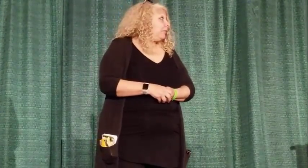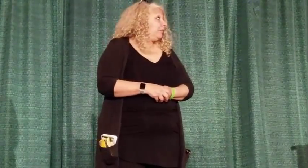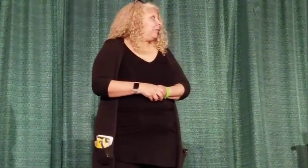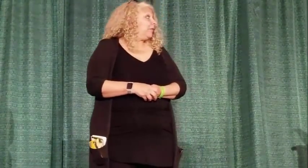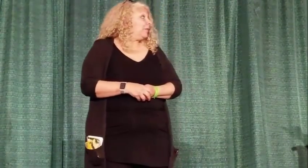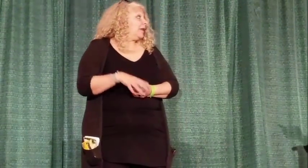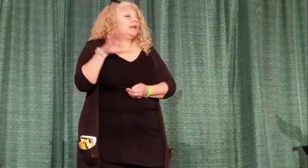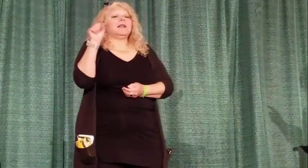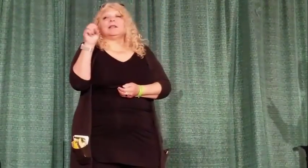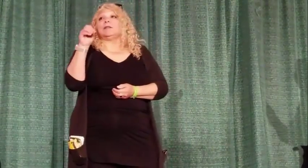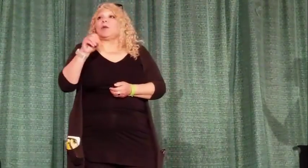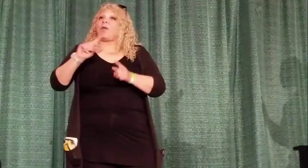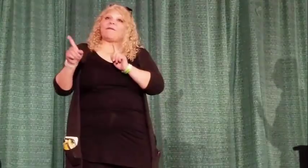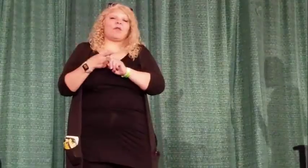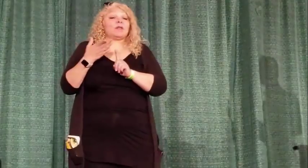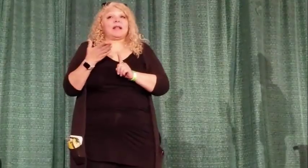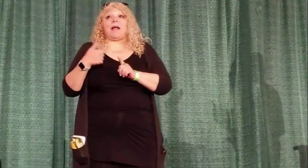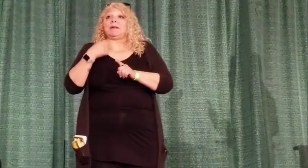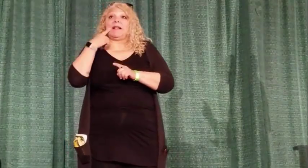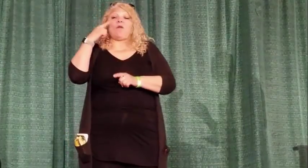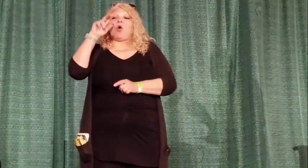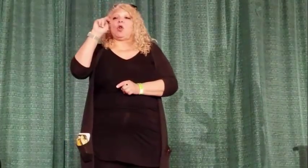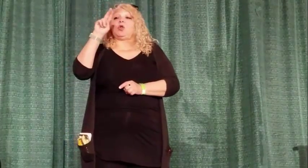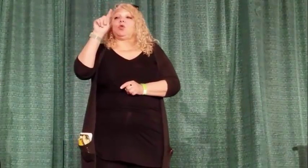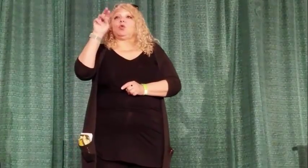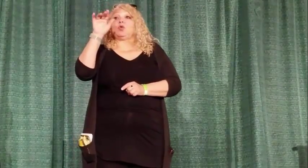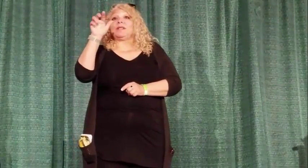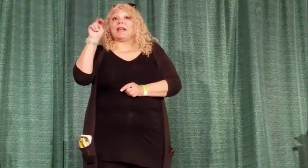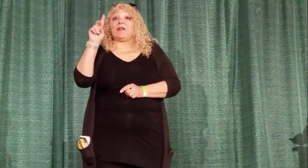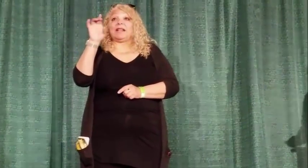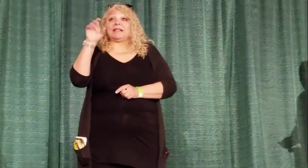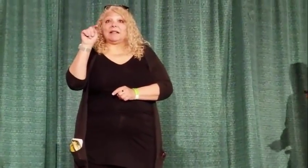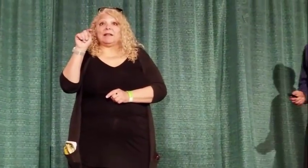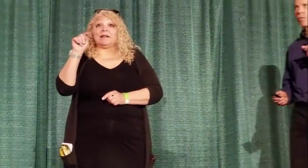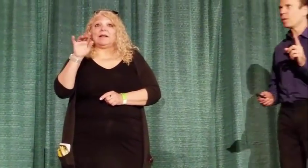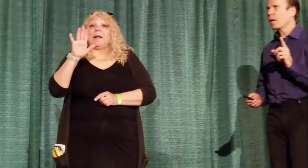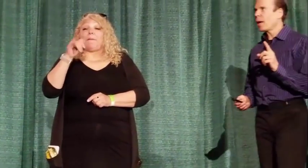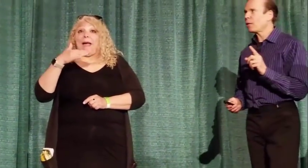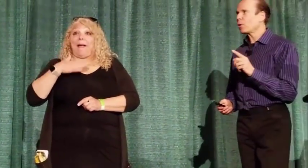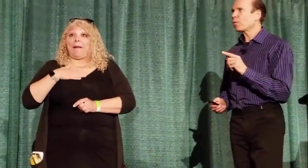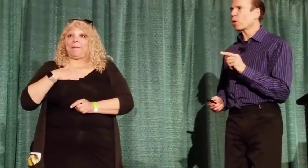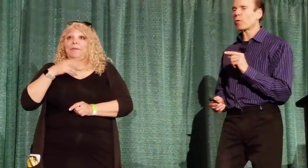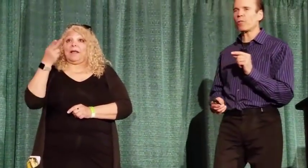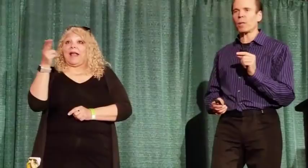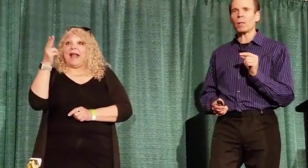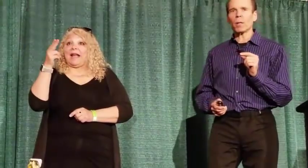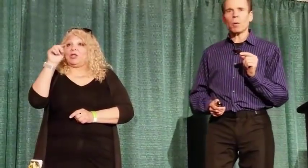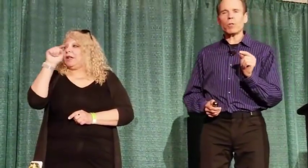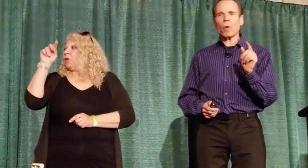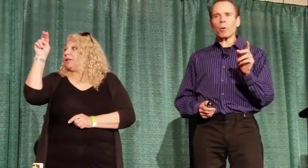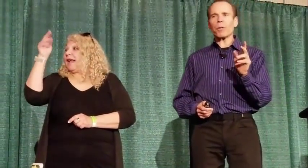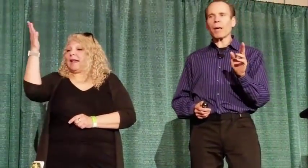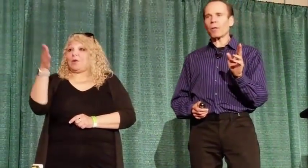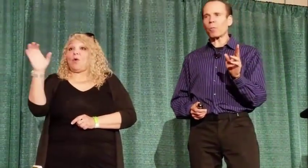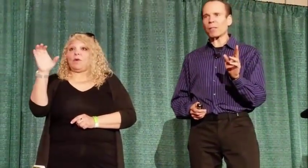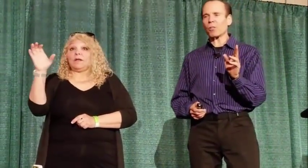Yes, I'm saying the first principle of the nutritarian diet, represented by my health equation, H equals N over C, means